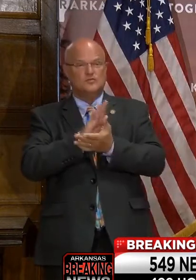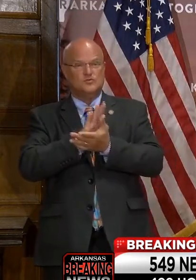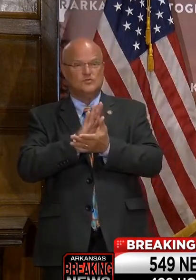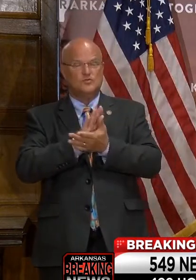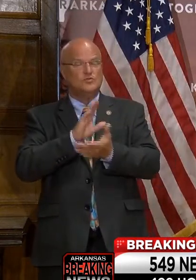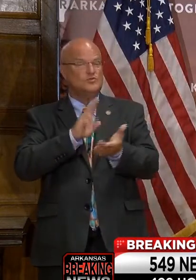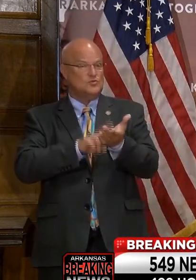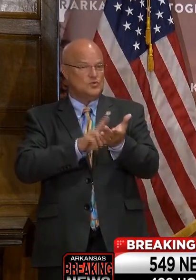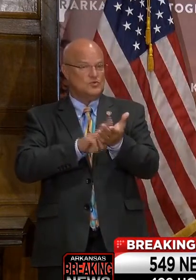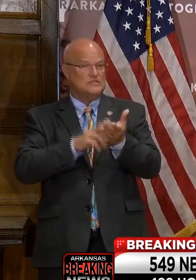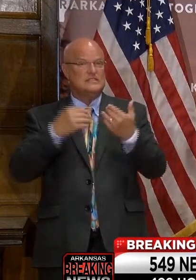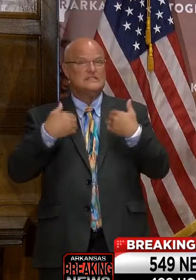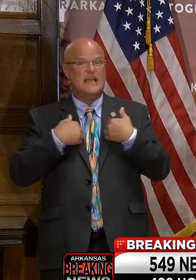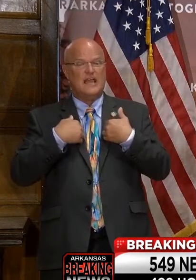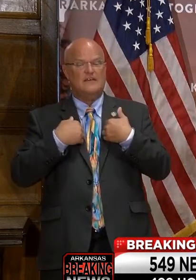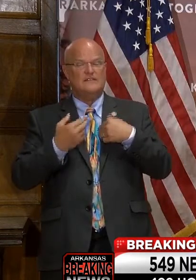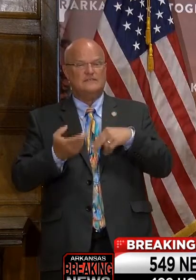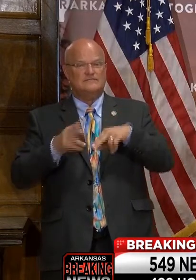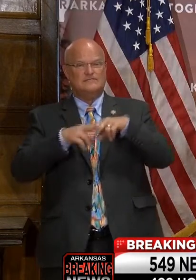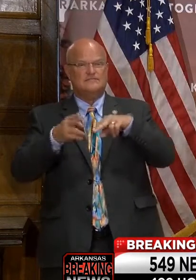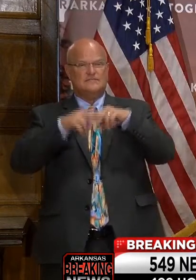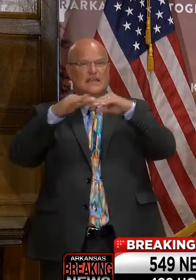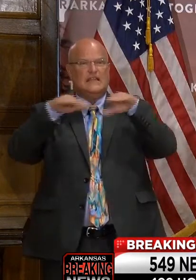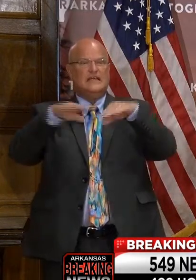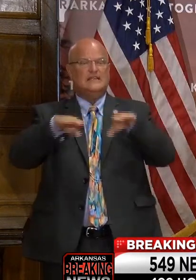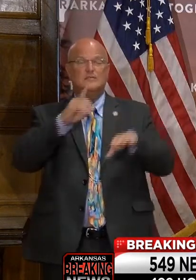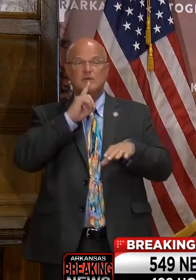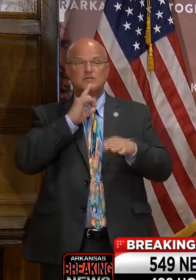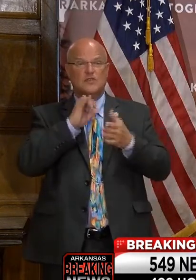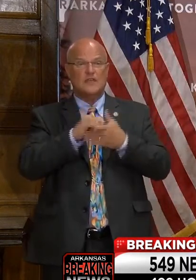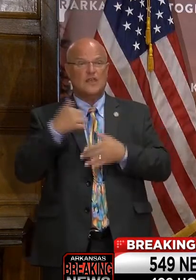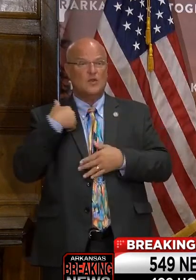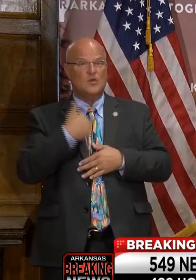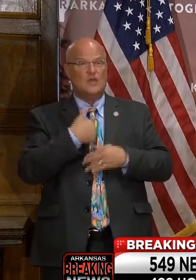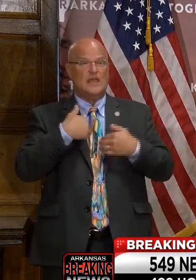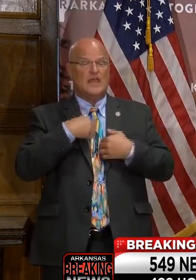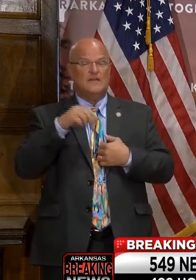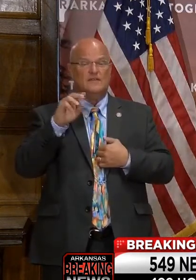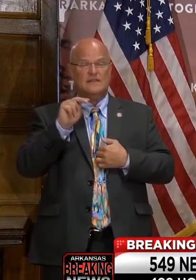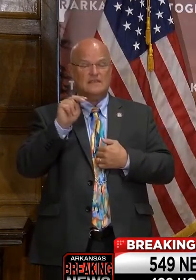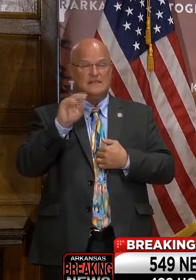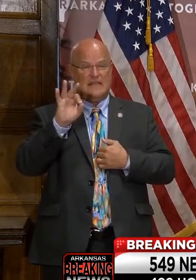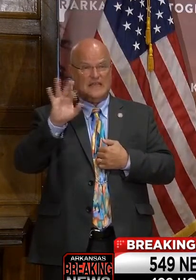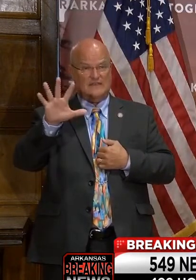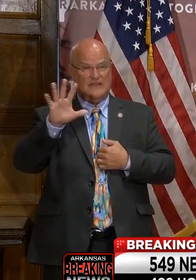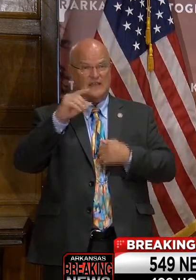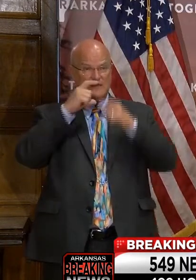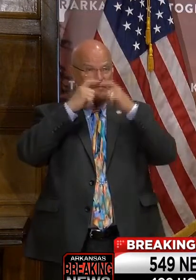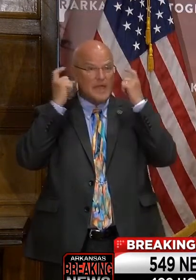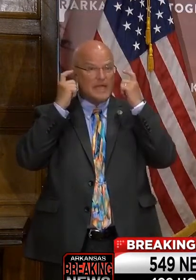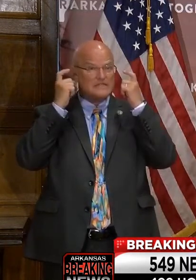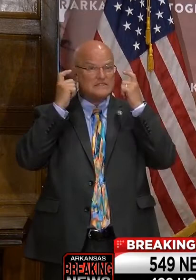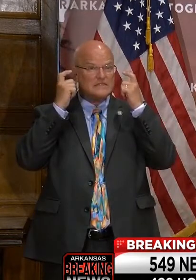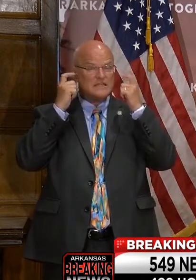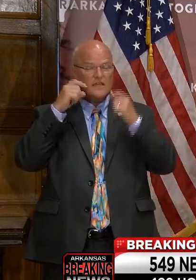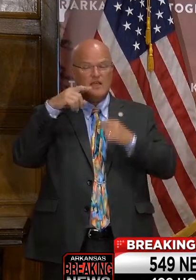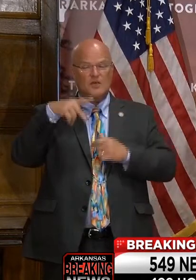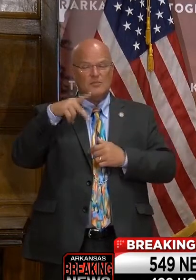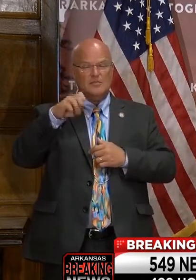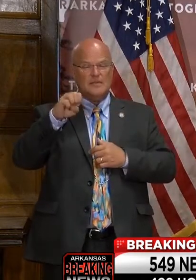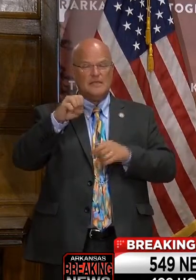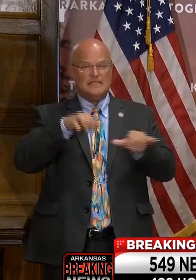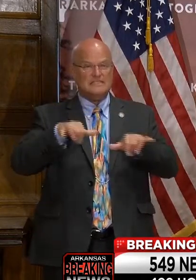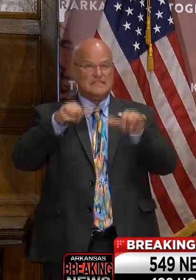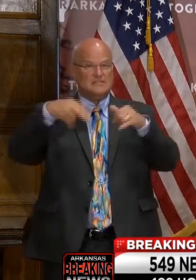school nurses have added layers. We've made sure that we have N95 masks. So again, their PPE standards